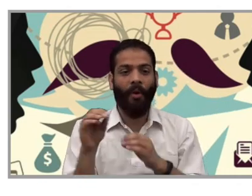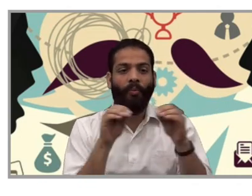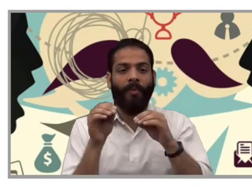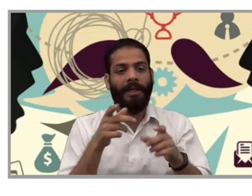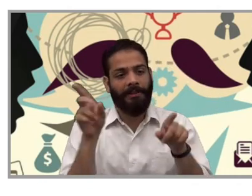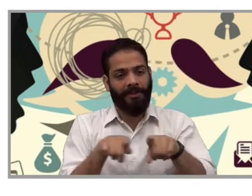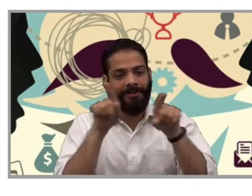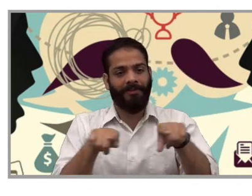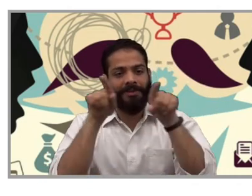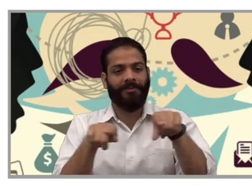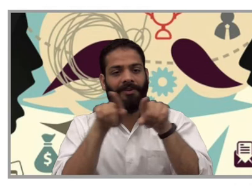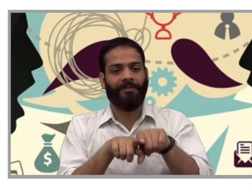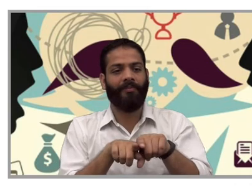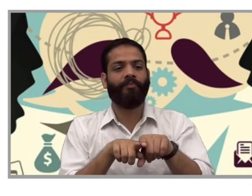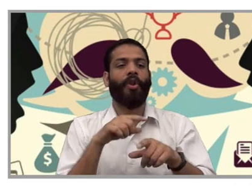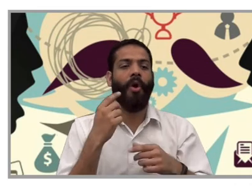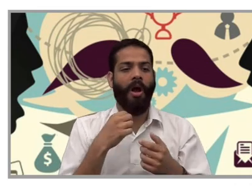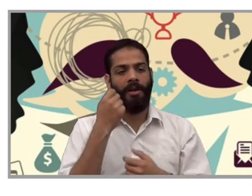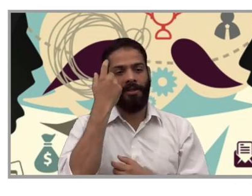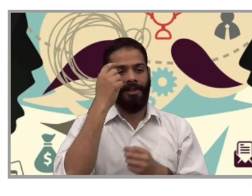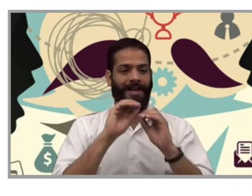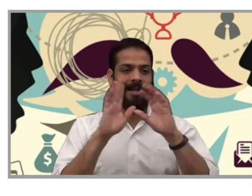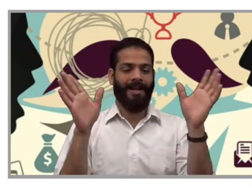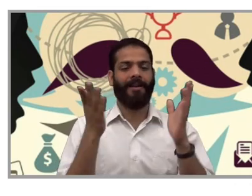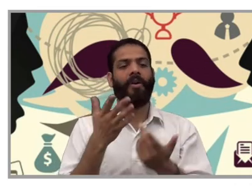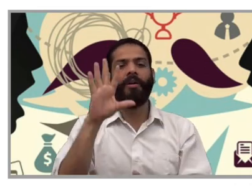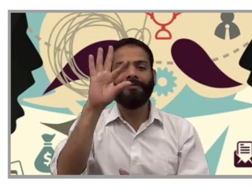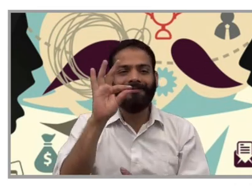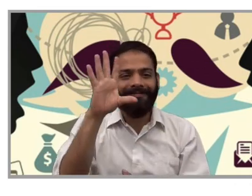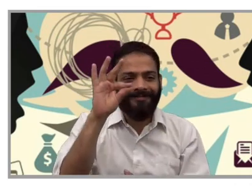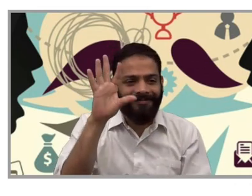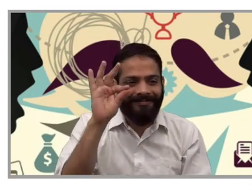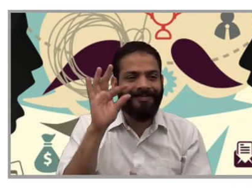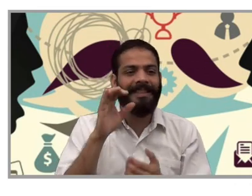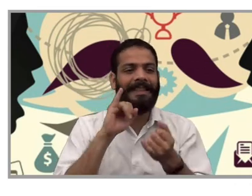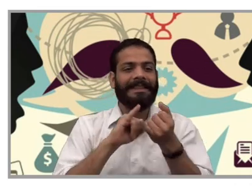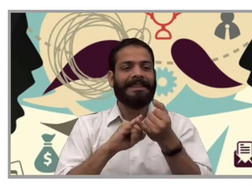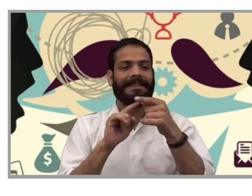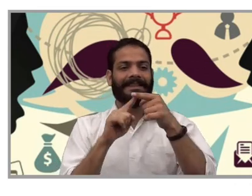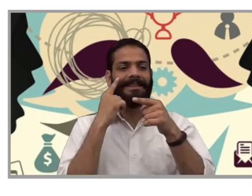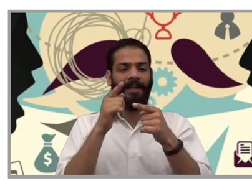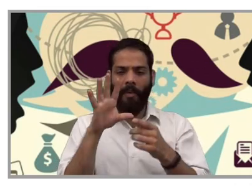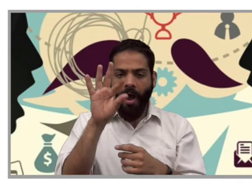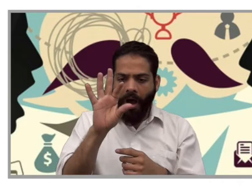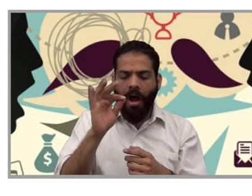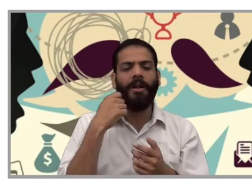action again and again, meaning can be clear, laugh,